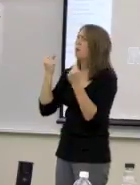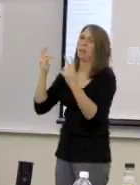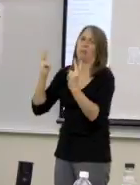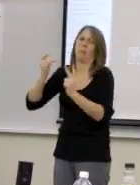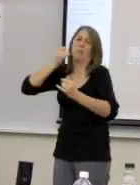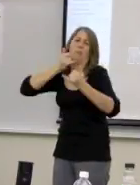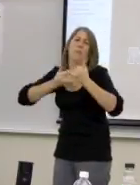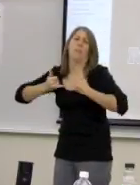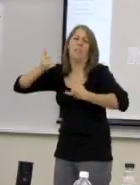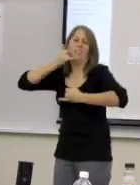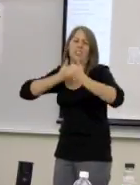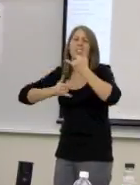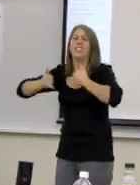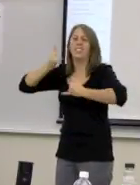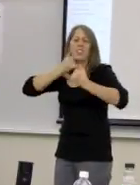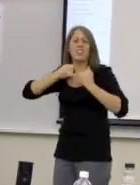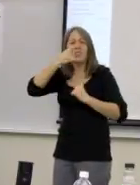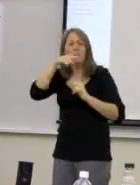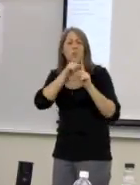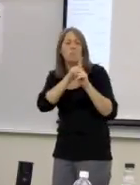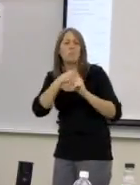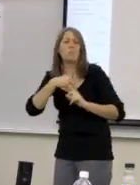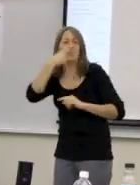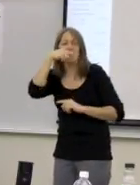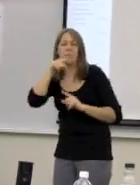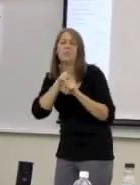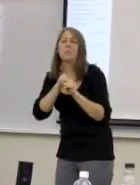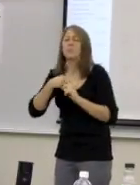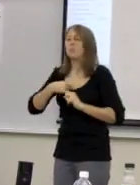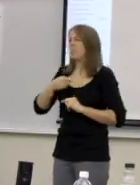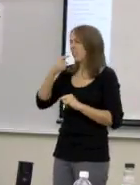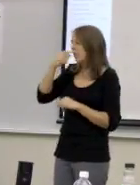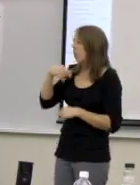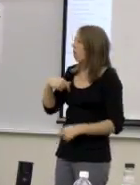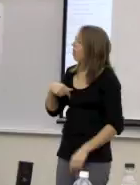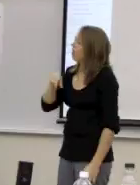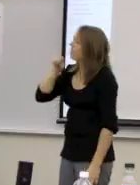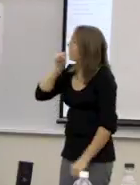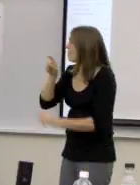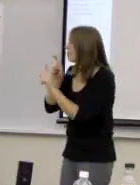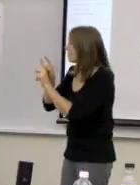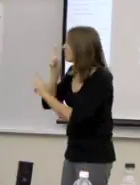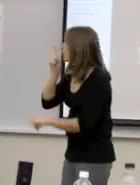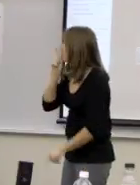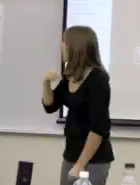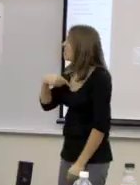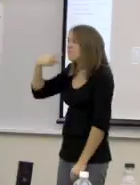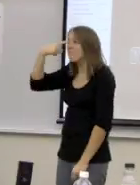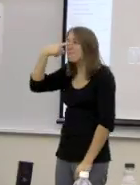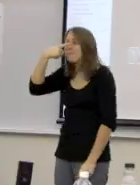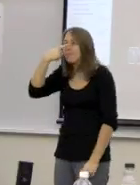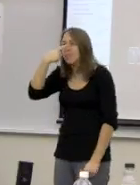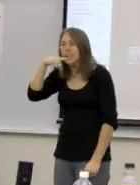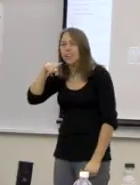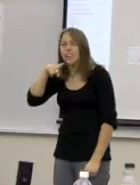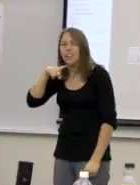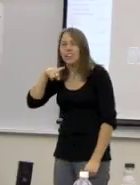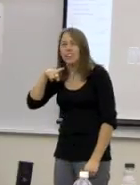can you mentor me? Selma, can you mentor me? I would love to mentor. I love to mentor. I don't mind mentoring, but I think it's a much better